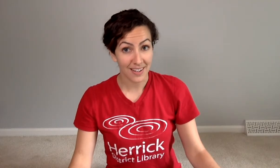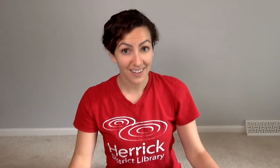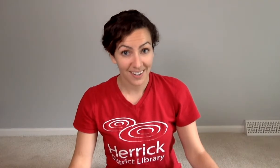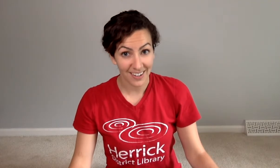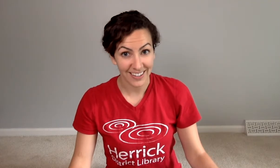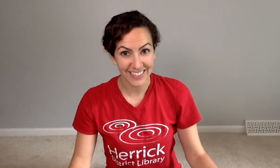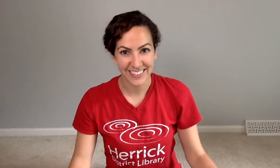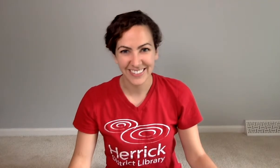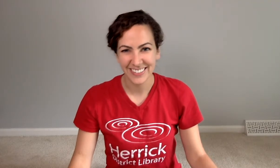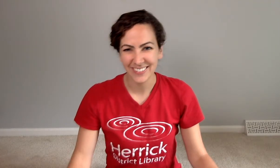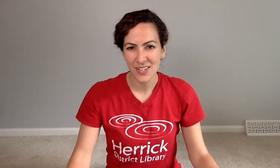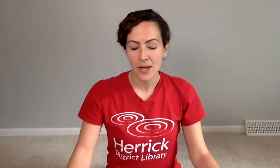because